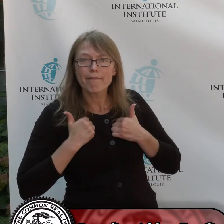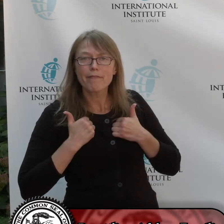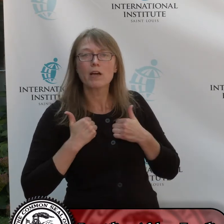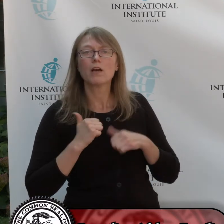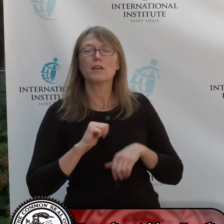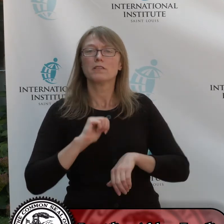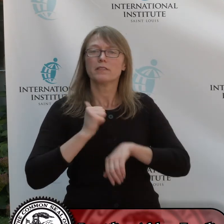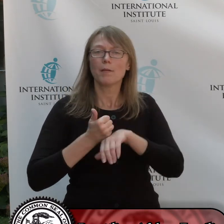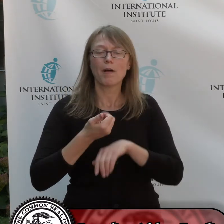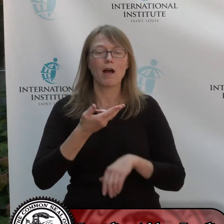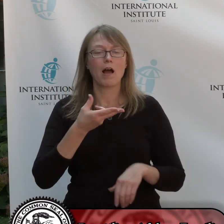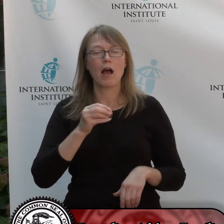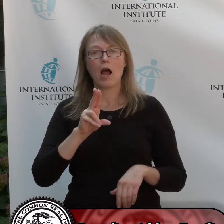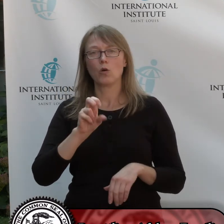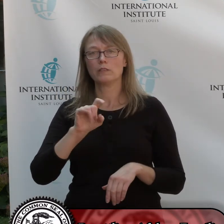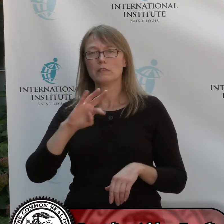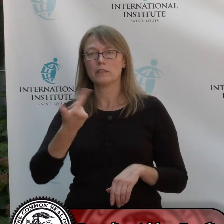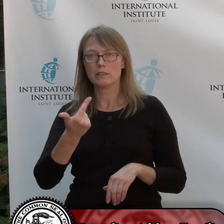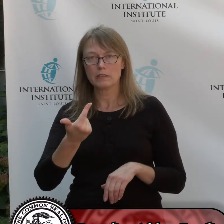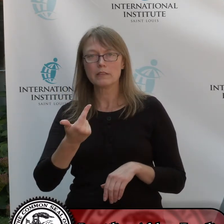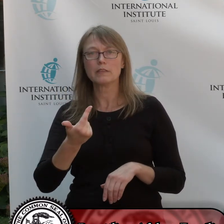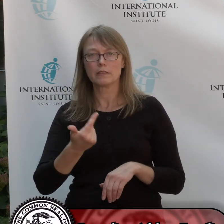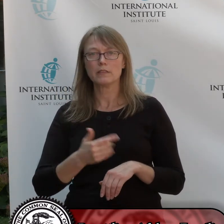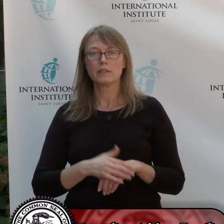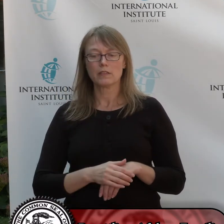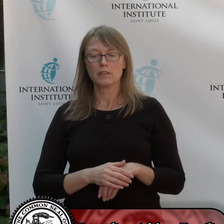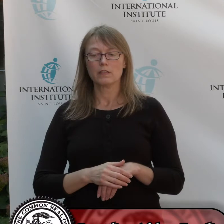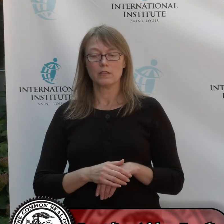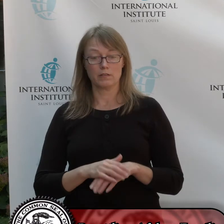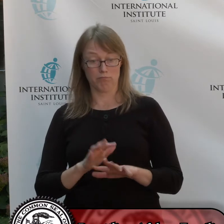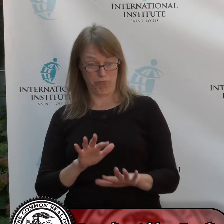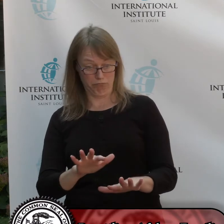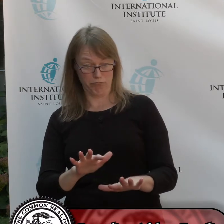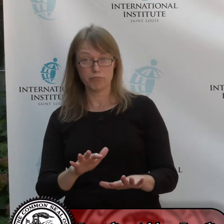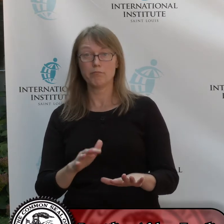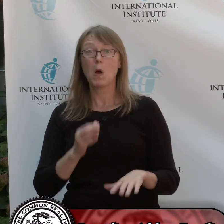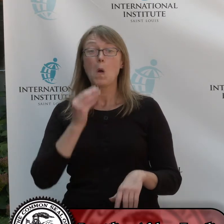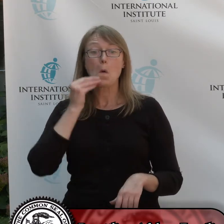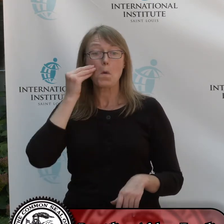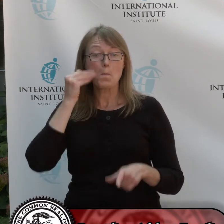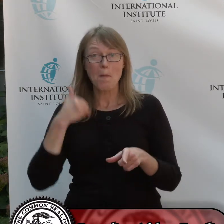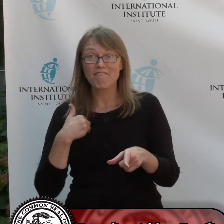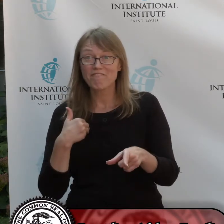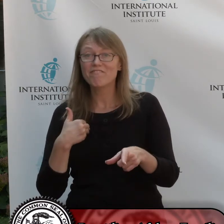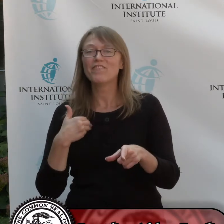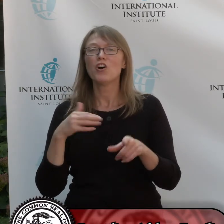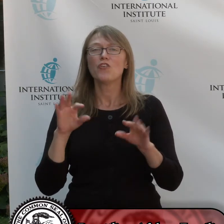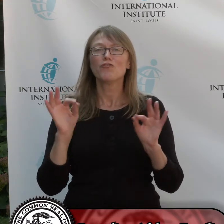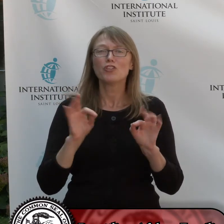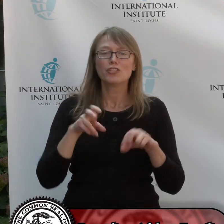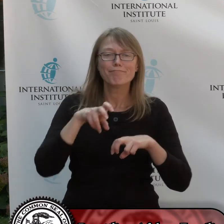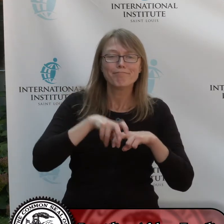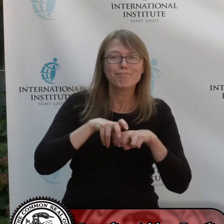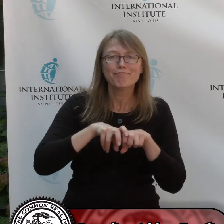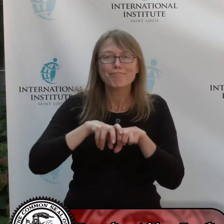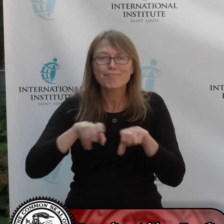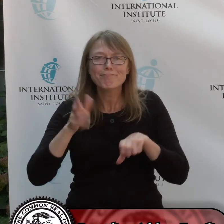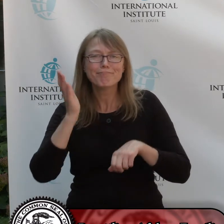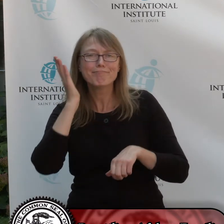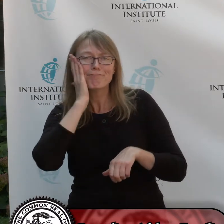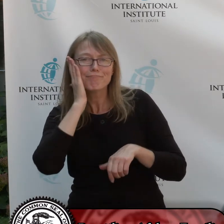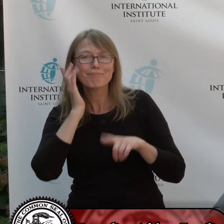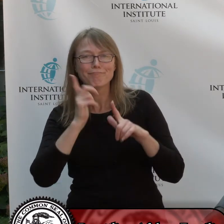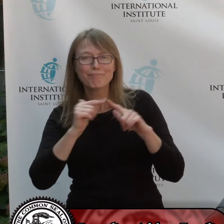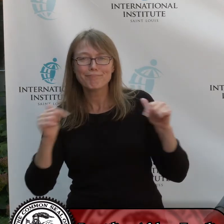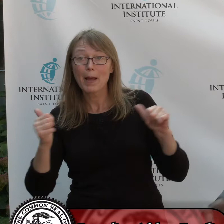up the housing, put in furniture, ensure that it is safe for people to live in.